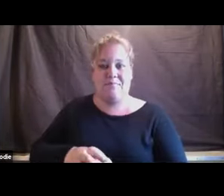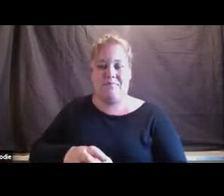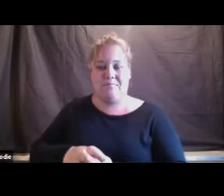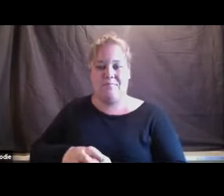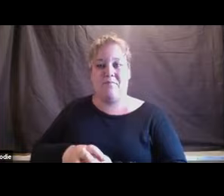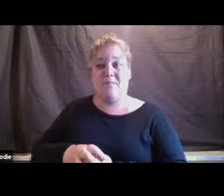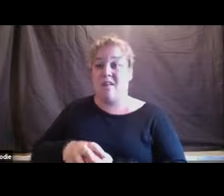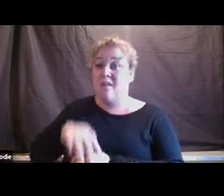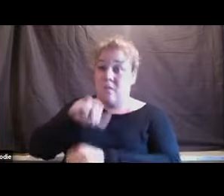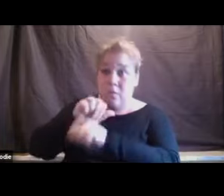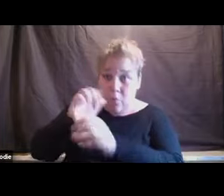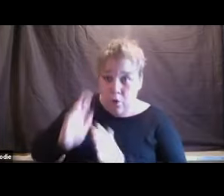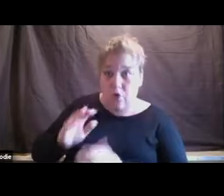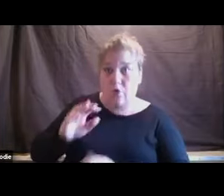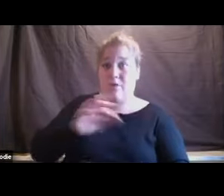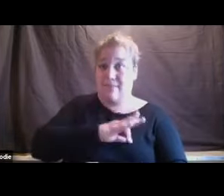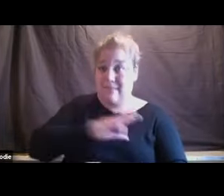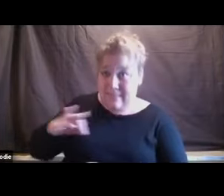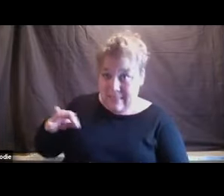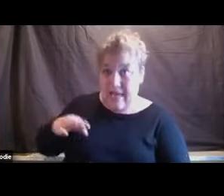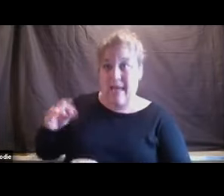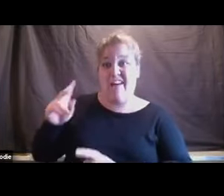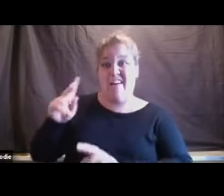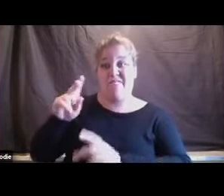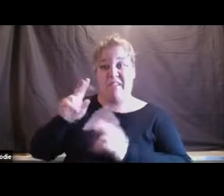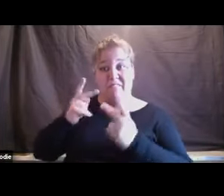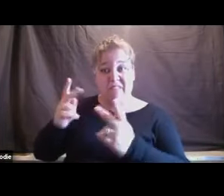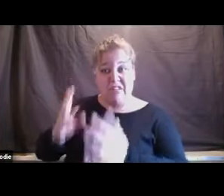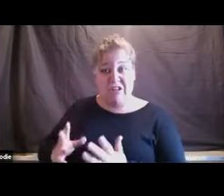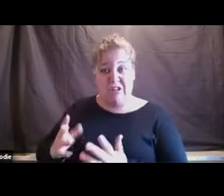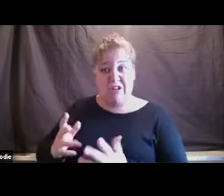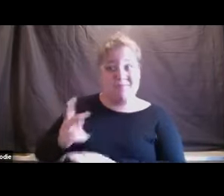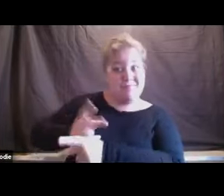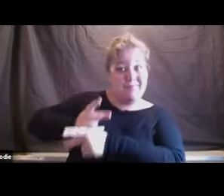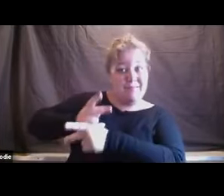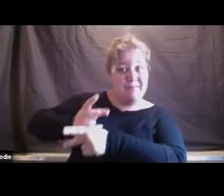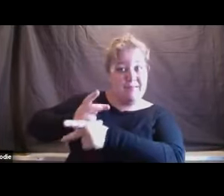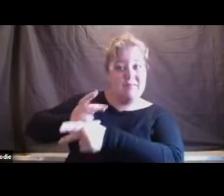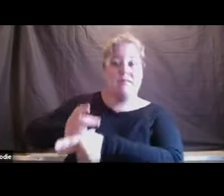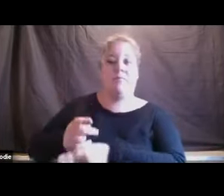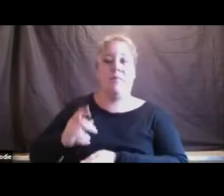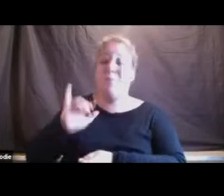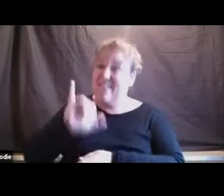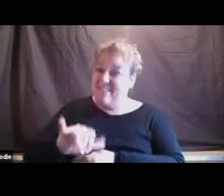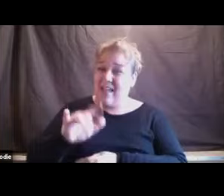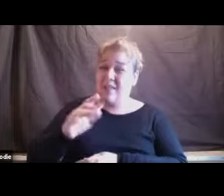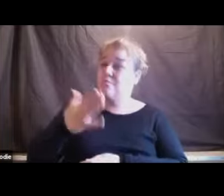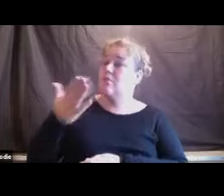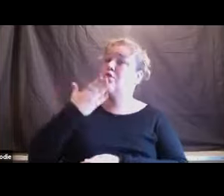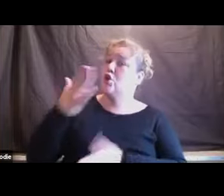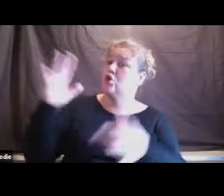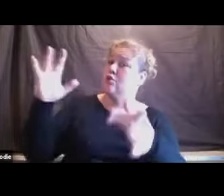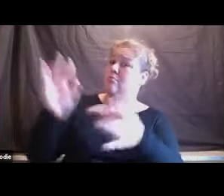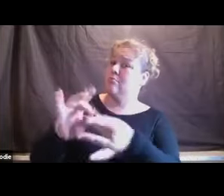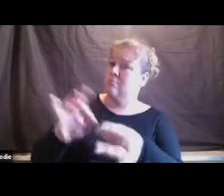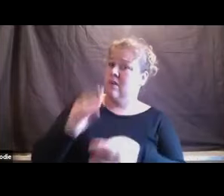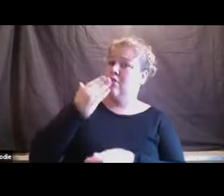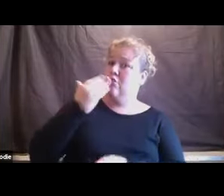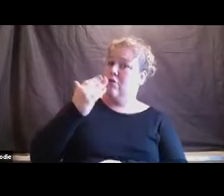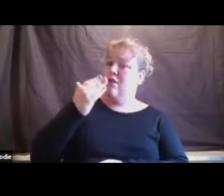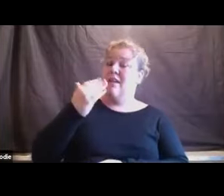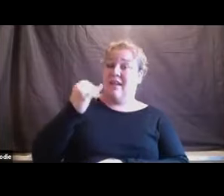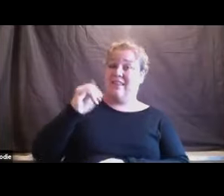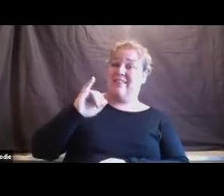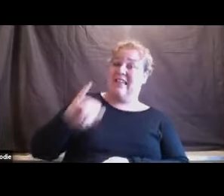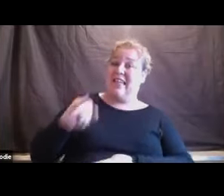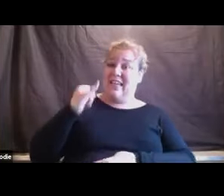those decisions are an important message to say that's exactly what we need to see. First of all, we